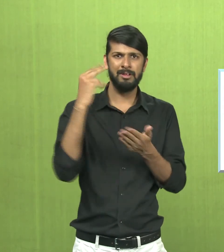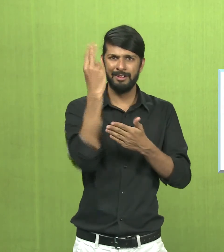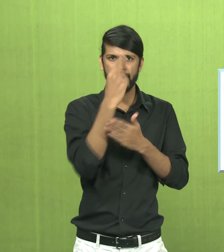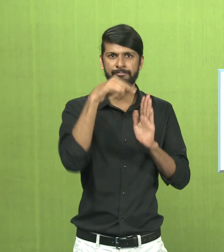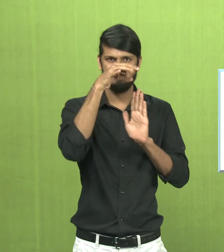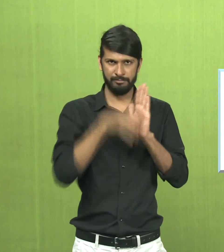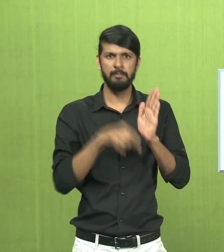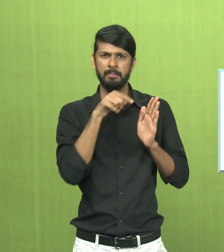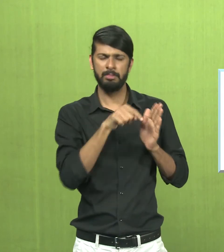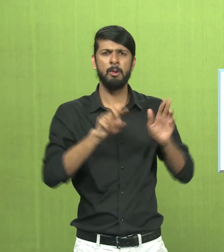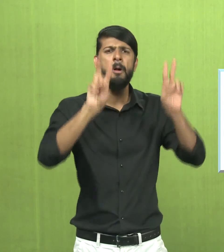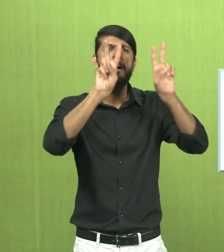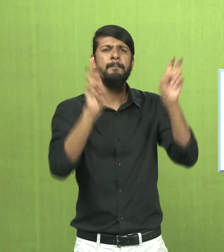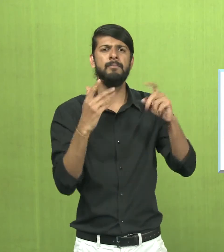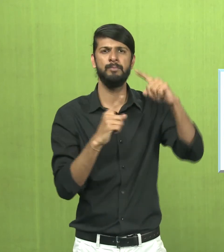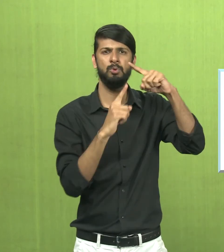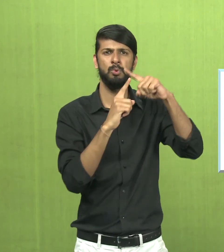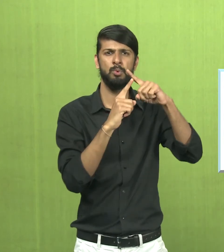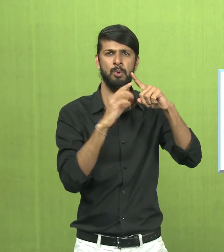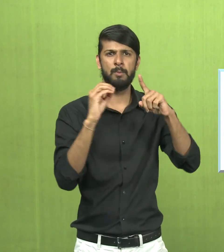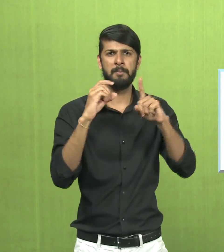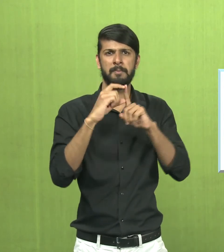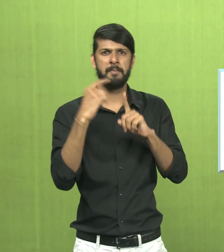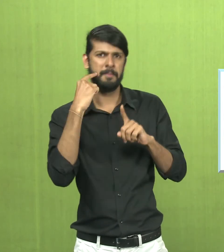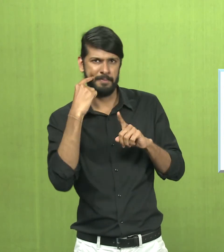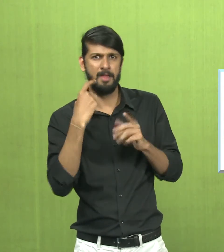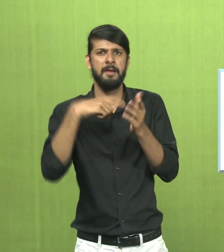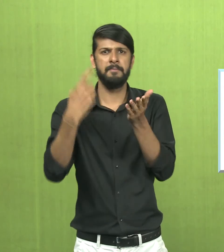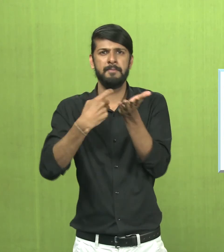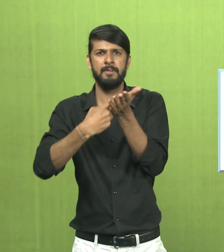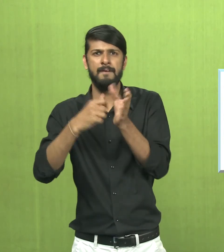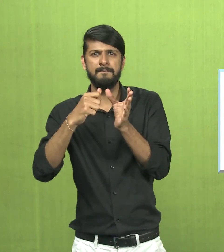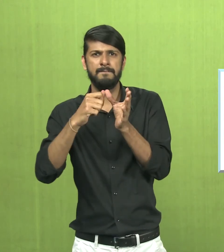Rajasthani painting, title Todi Ragini.